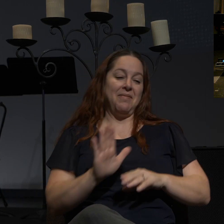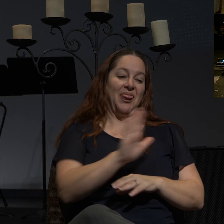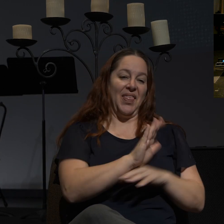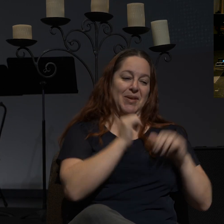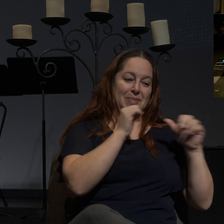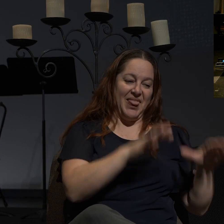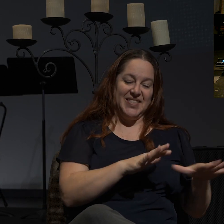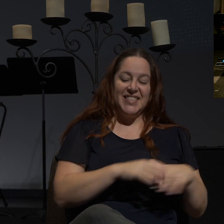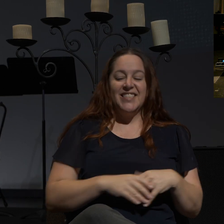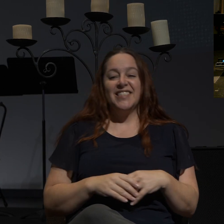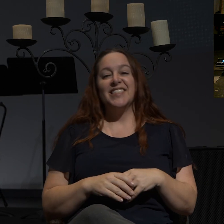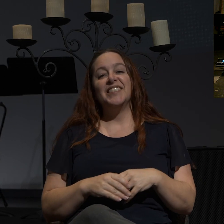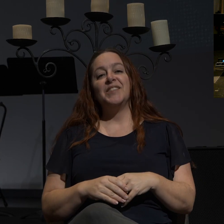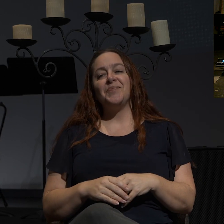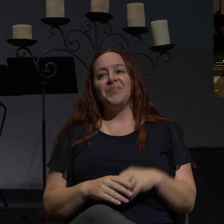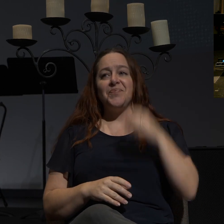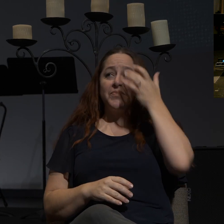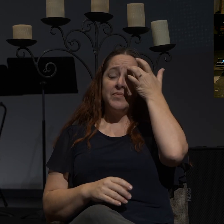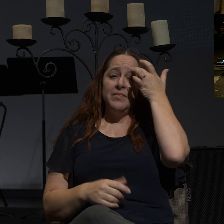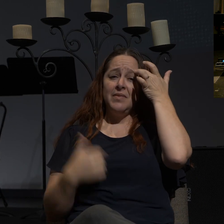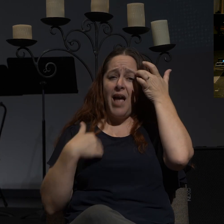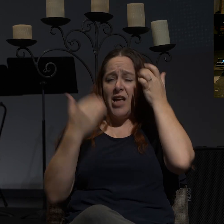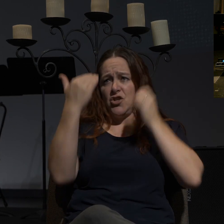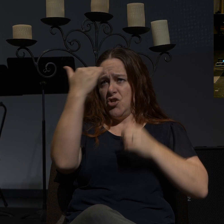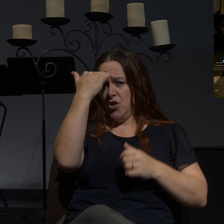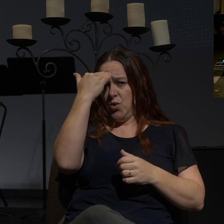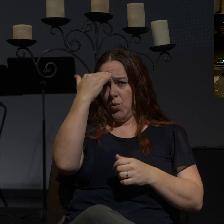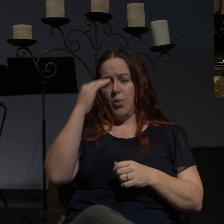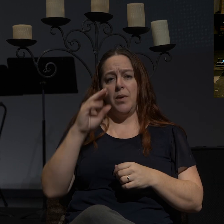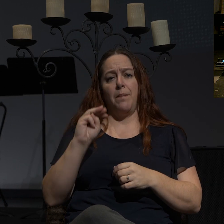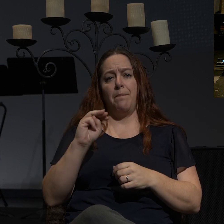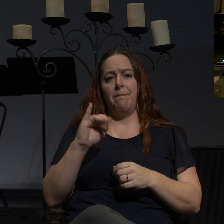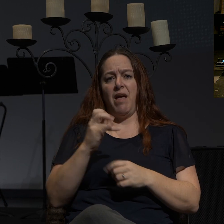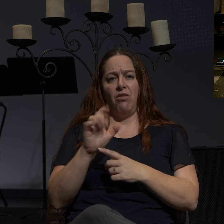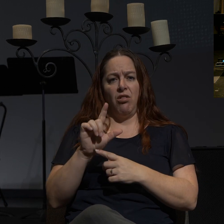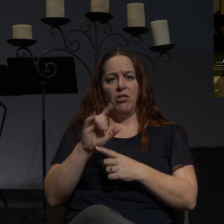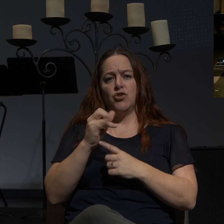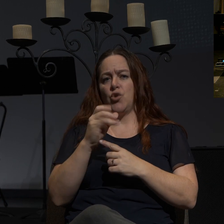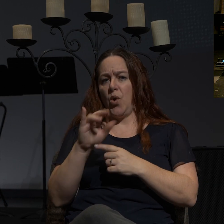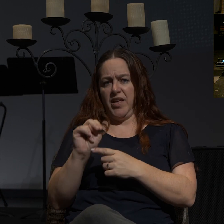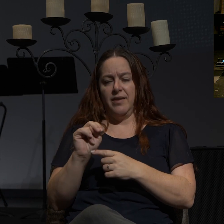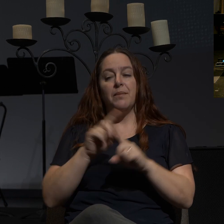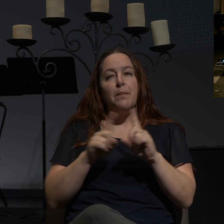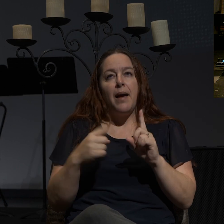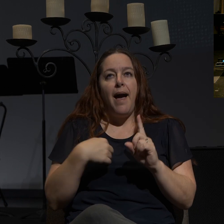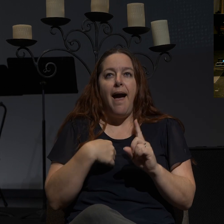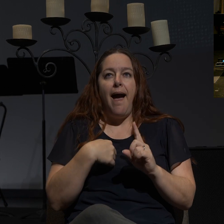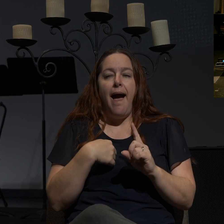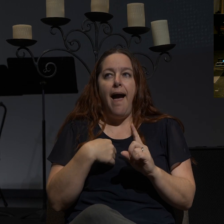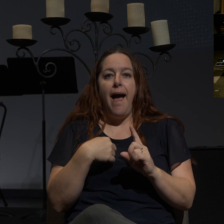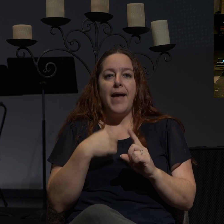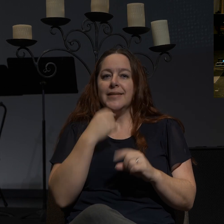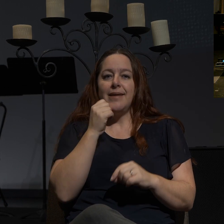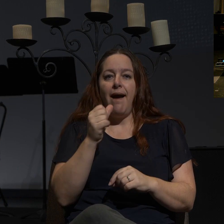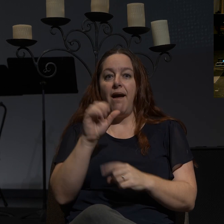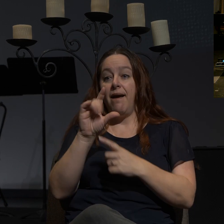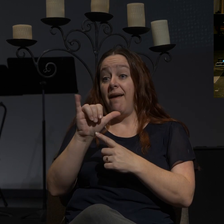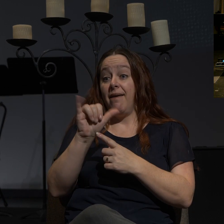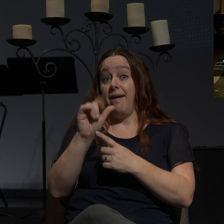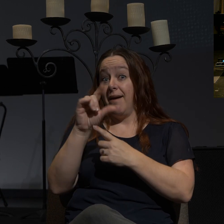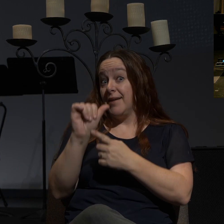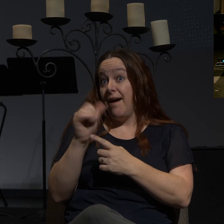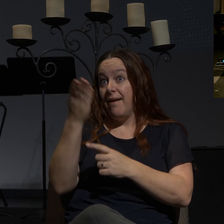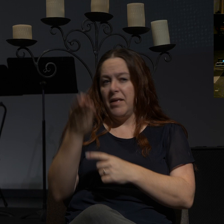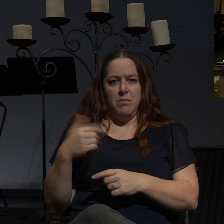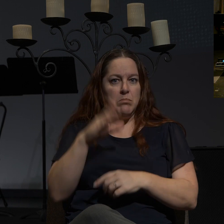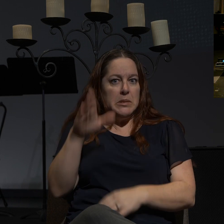Now, I knew Michael Jordan, but I didn't yada Michael Jordan.